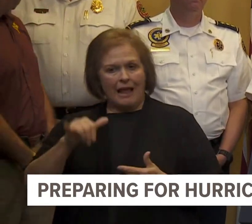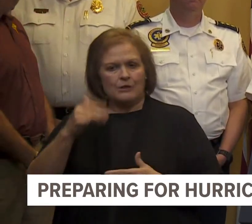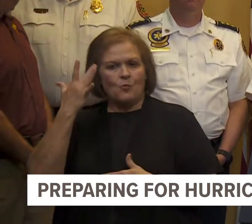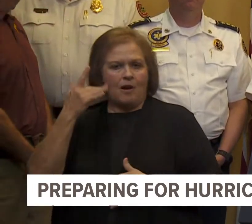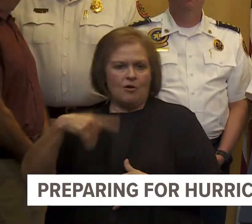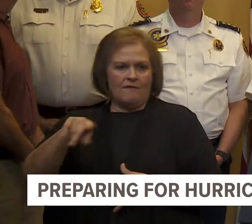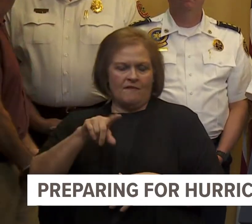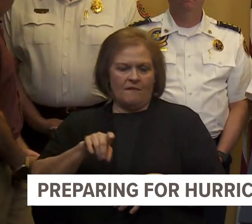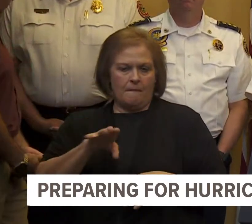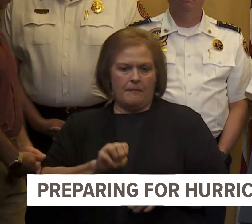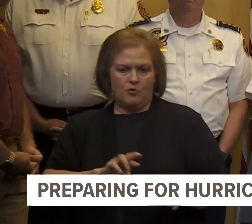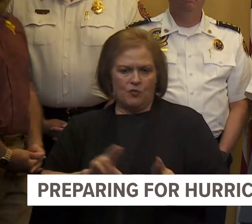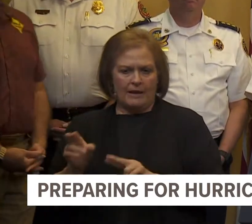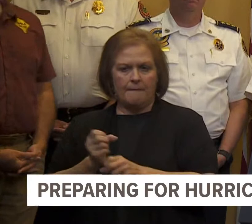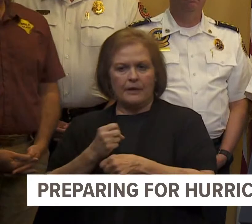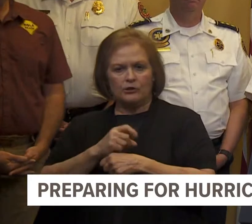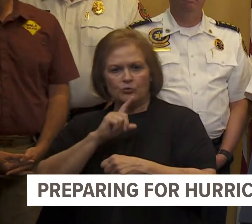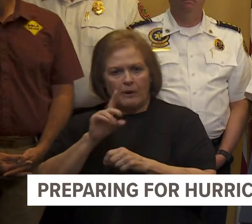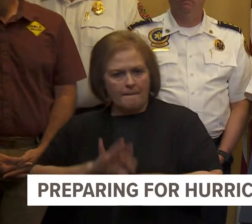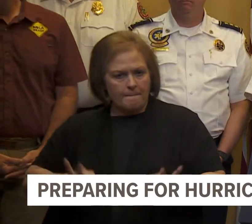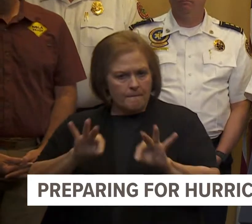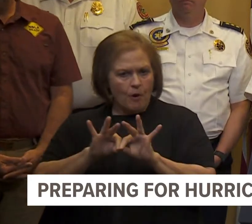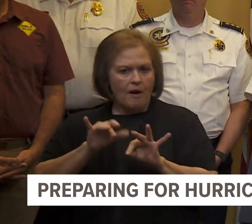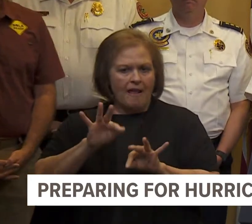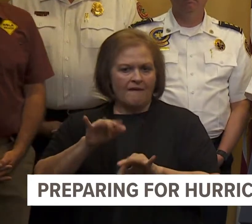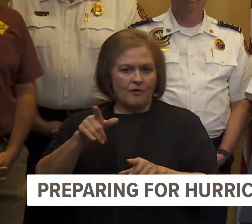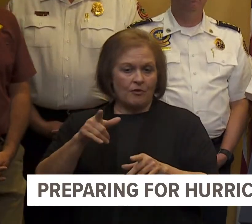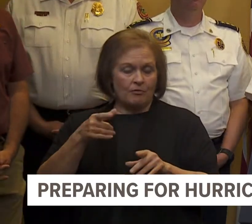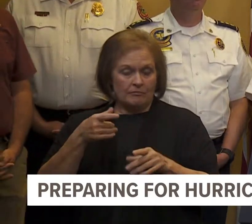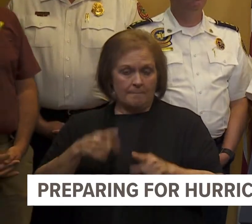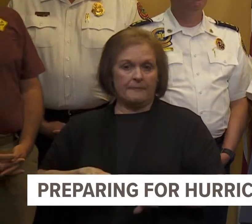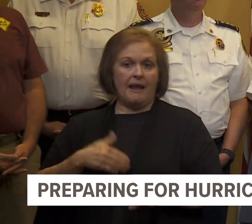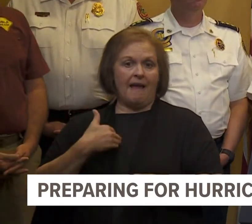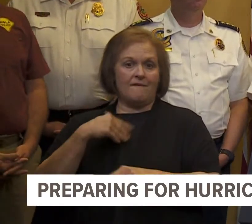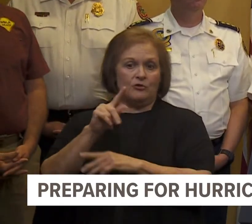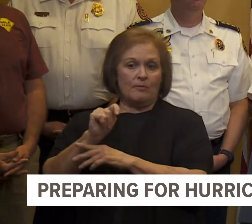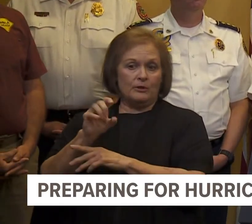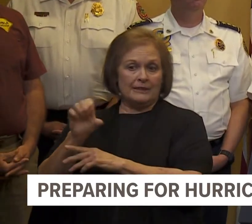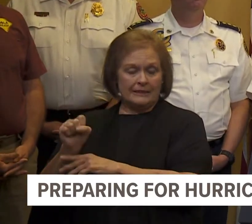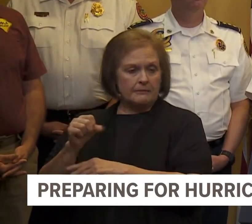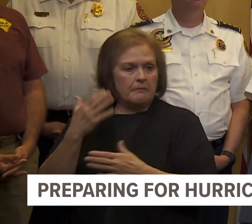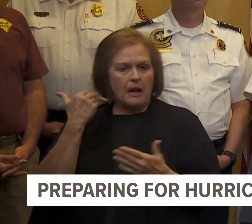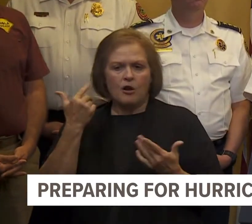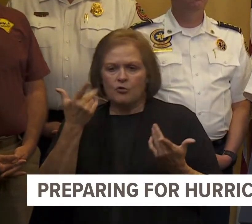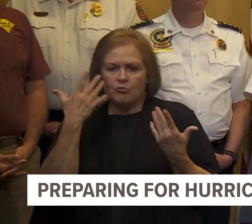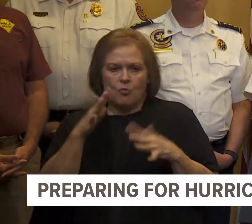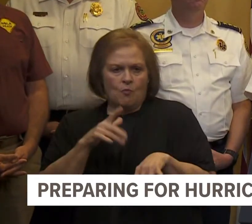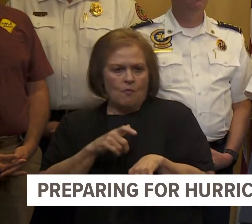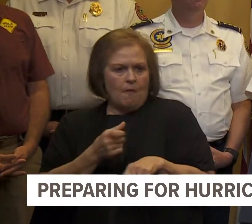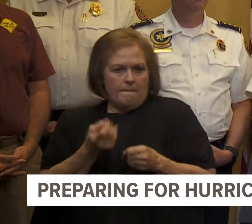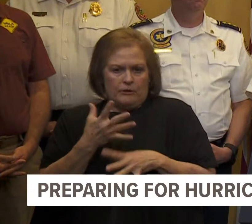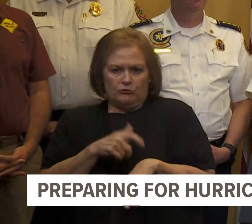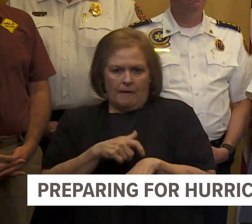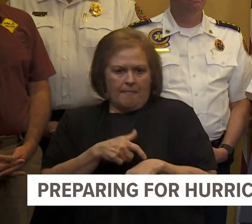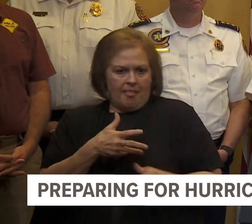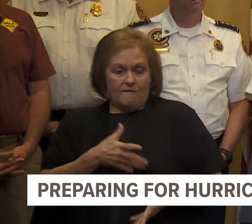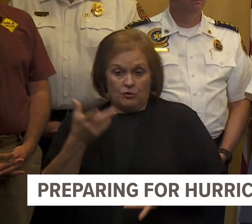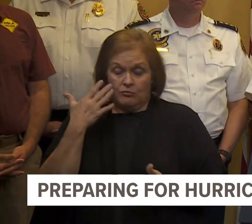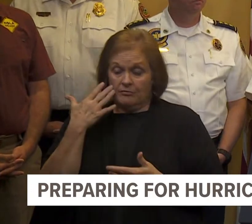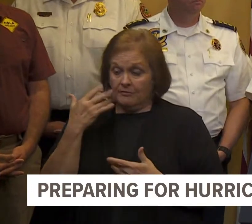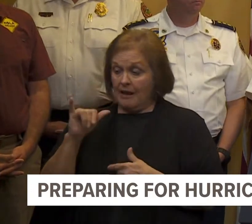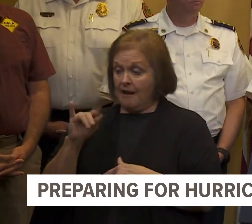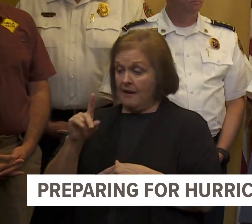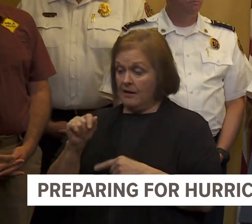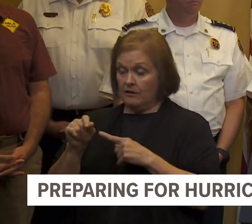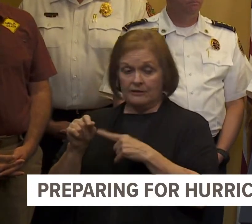hurricane season now. It's important to be ready for a tropical system before it happens, because you don't know how much time you're going to have. We saw with Ida,